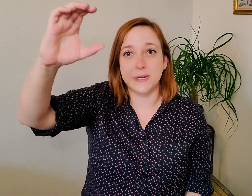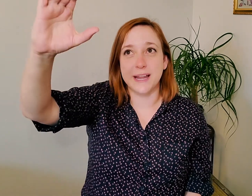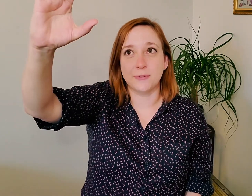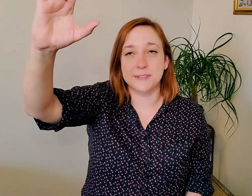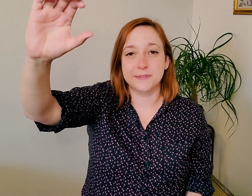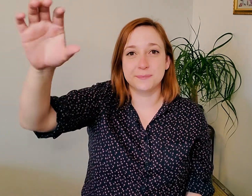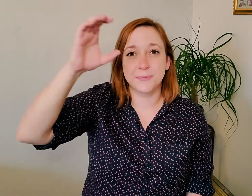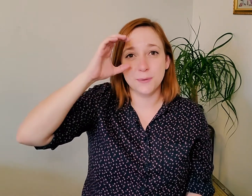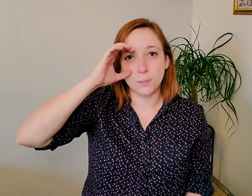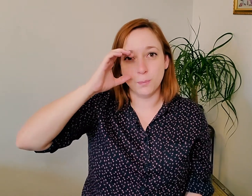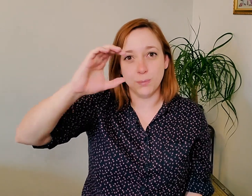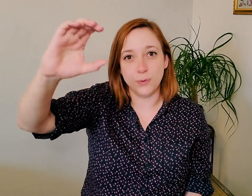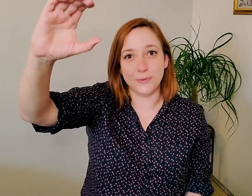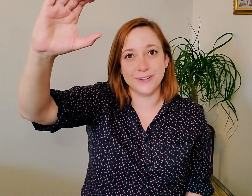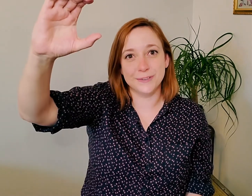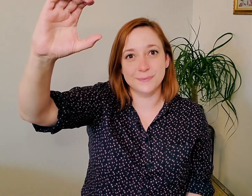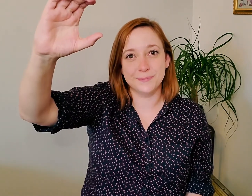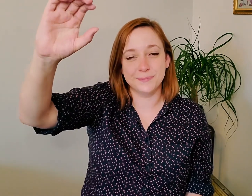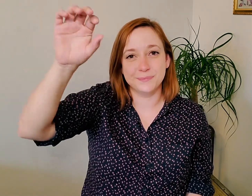out, moon.